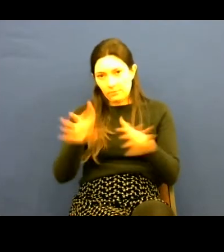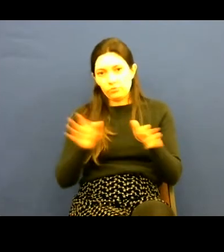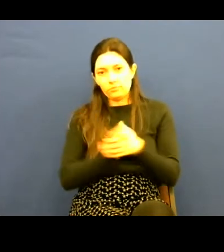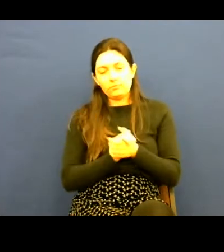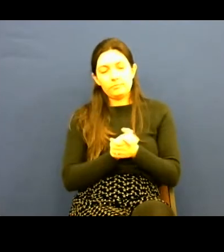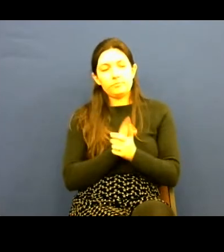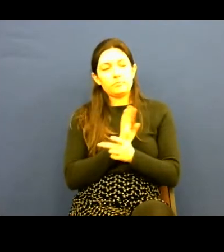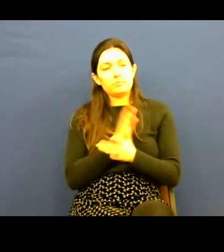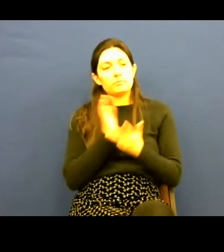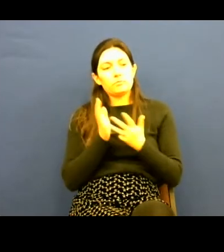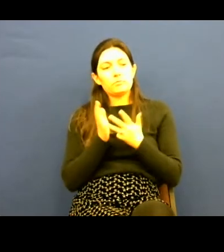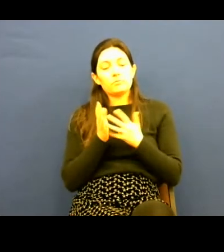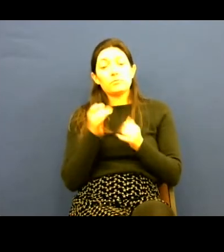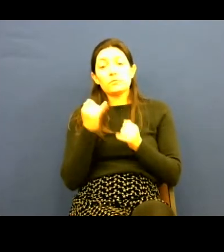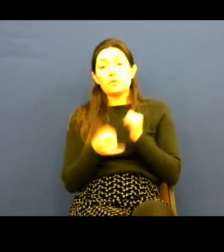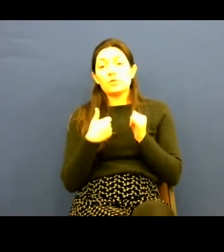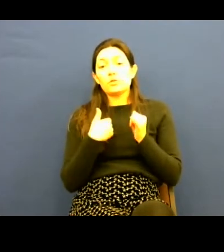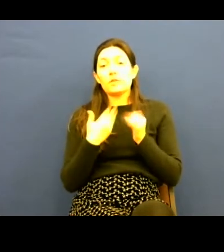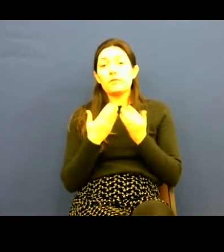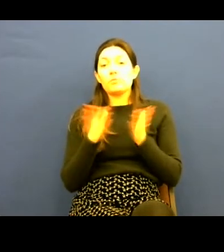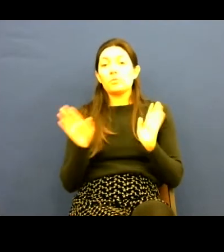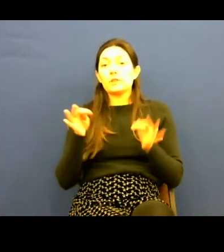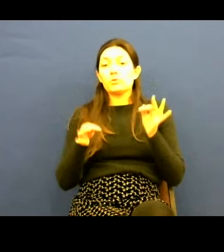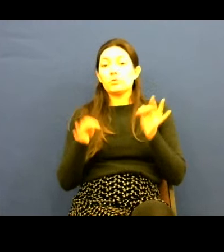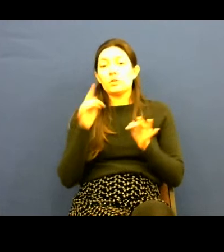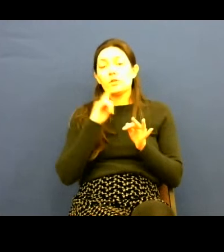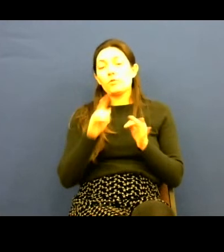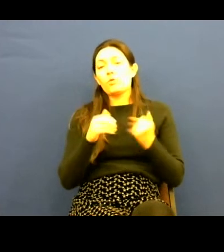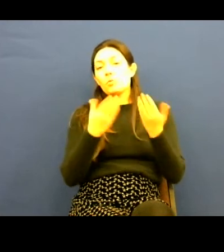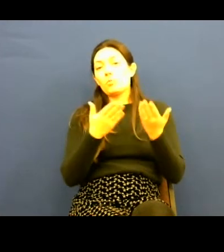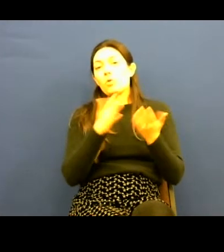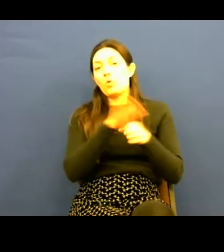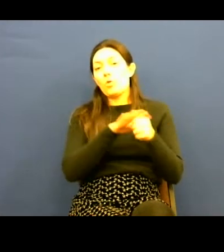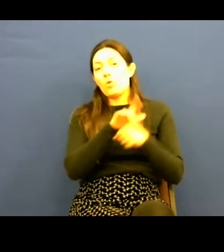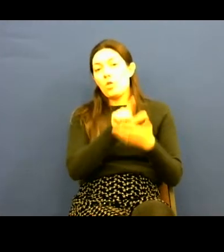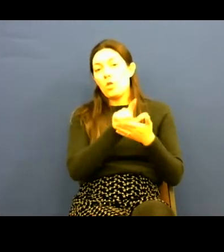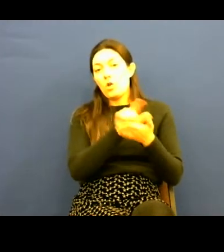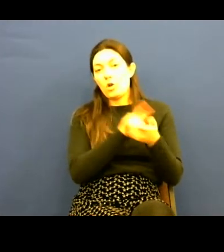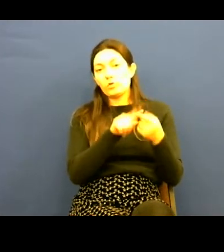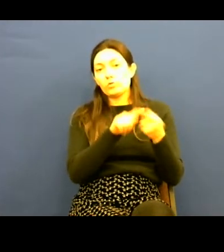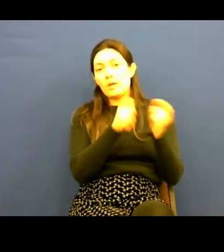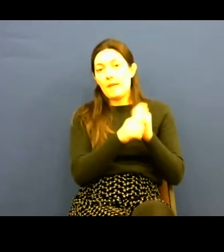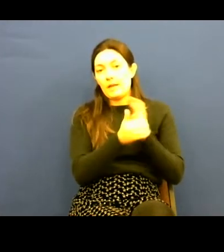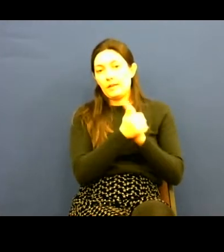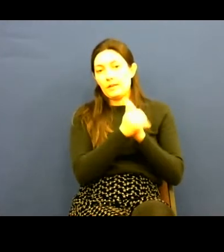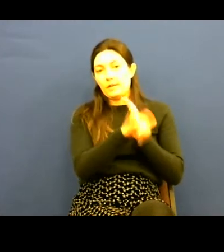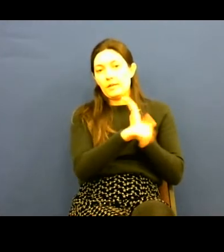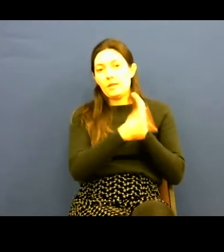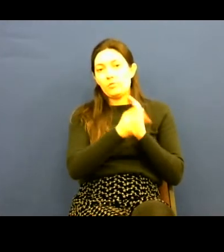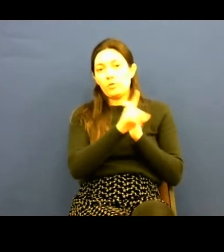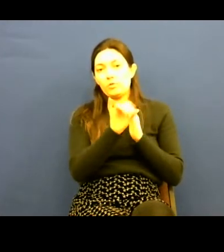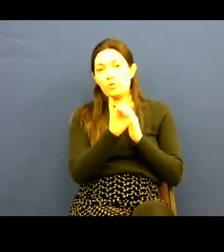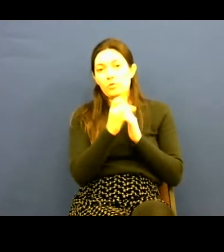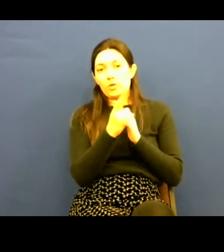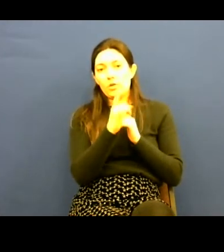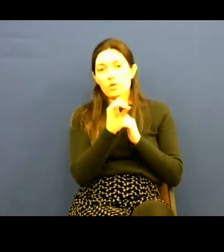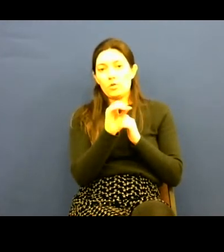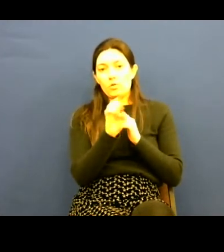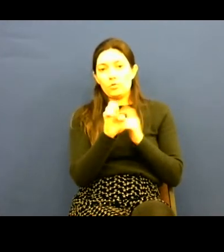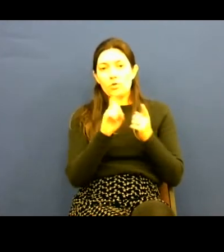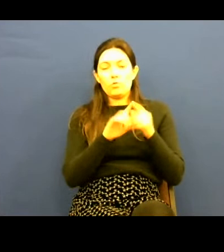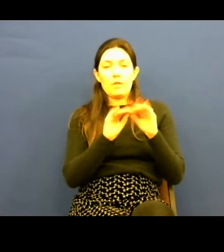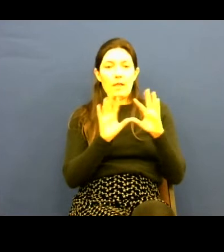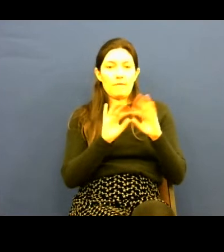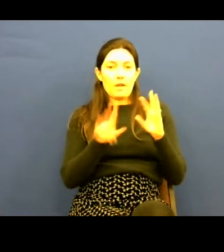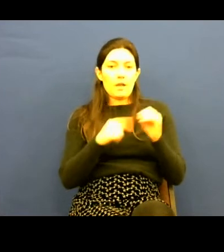And then finally, we have a public hearing for the proposed local law to amend the Henrietta zoning code to clarify rooftop solar energy